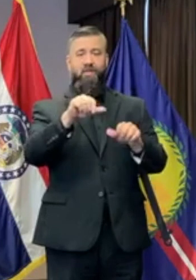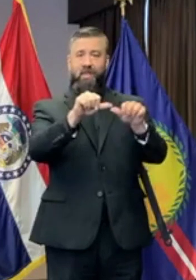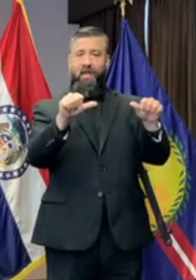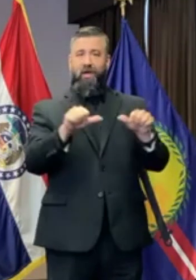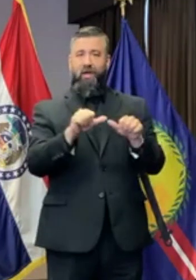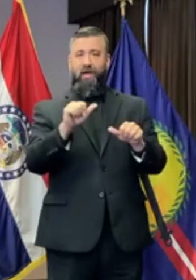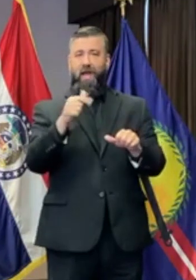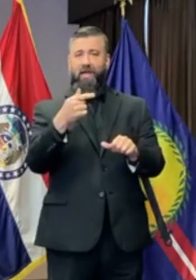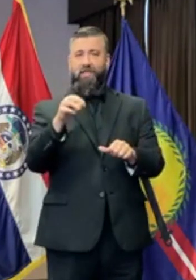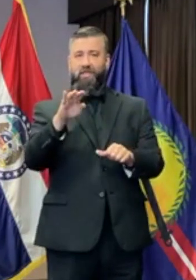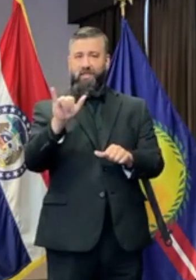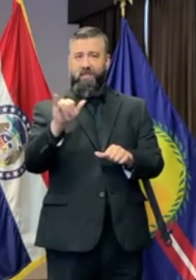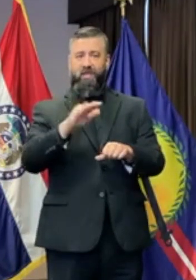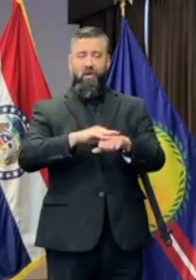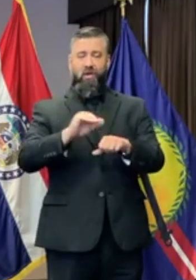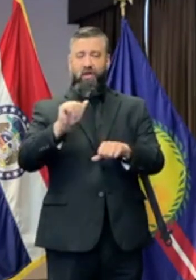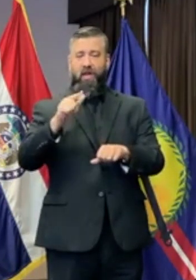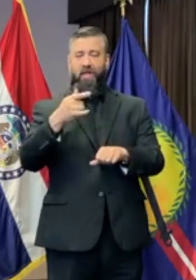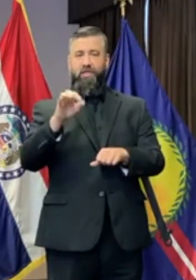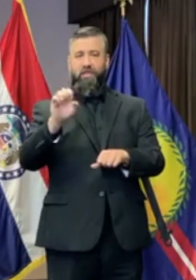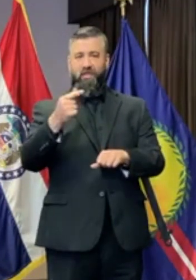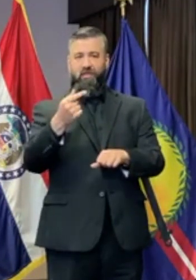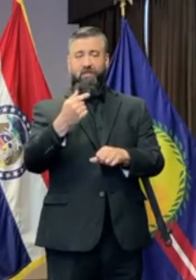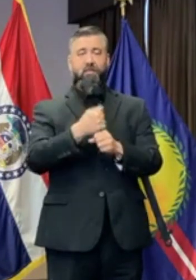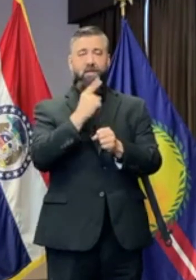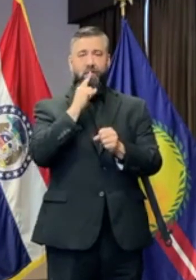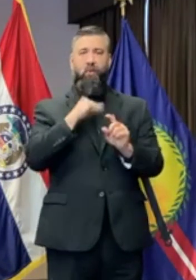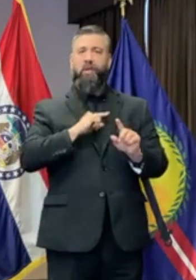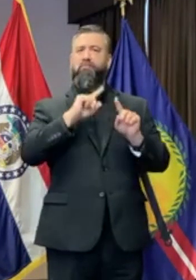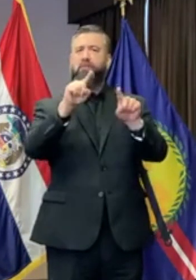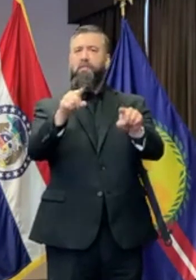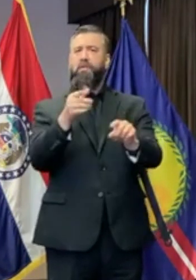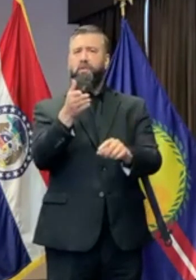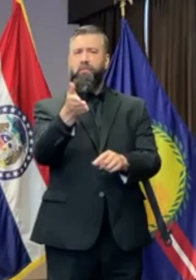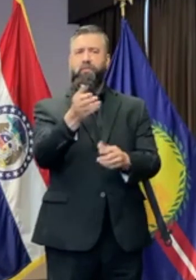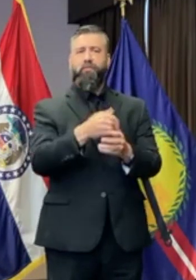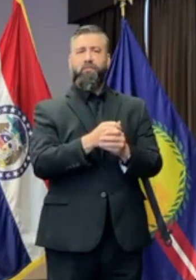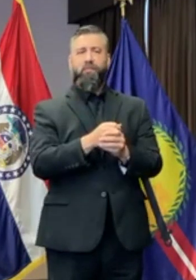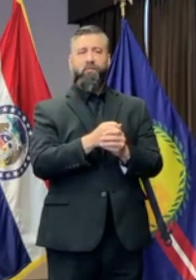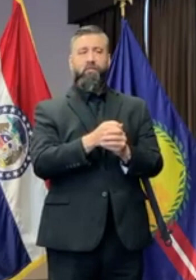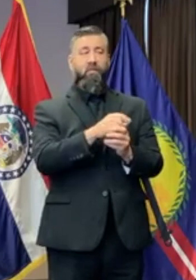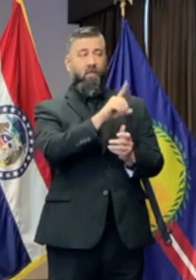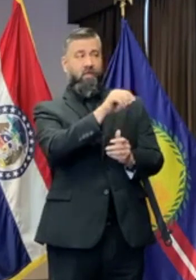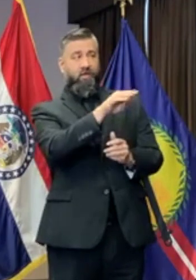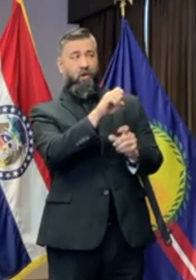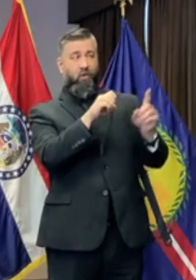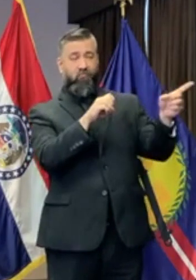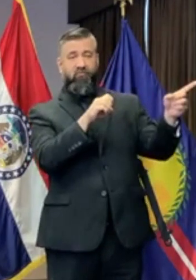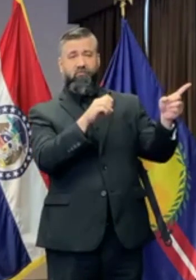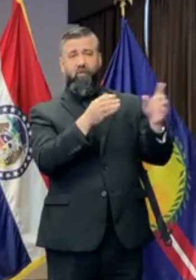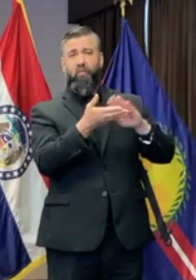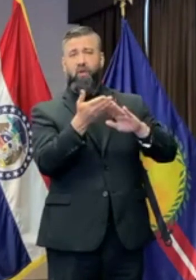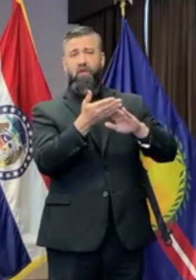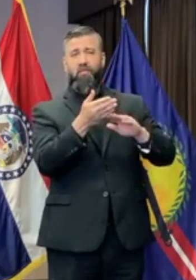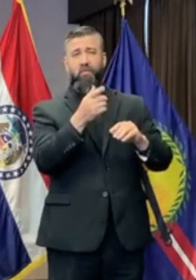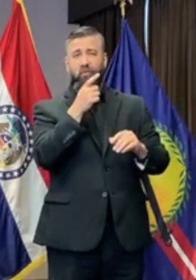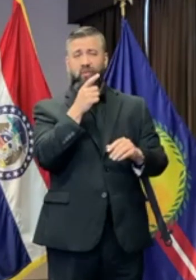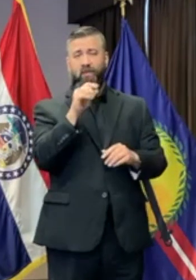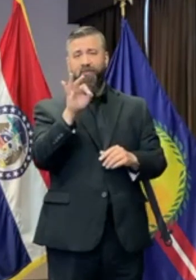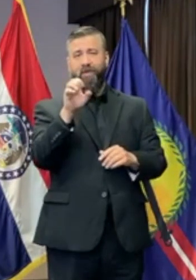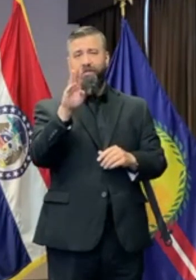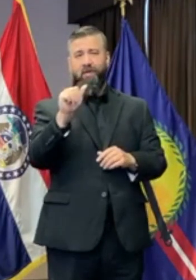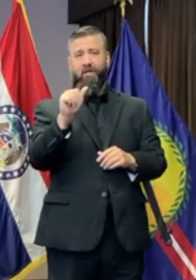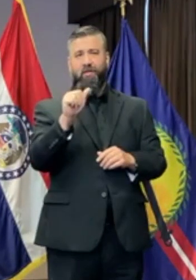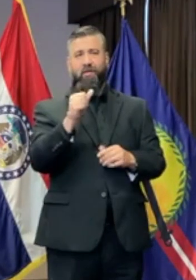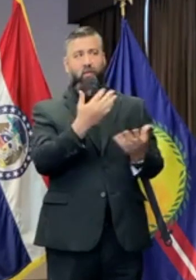to make sure that we can come to you. The site at the Dome is run by FEMA, so we should be hearing from them on when they should be